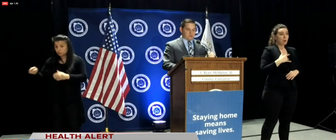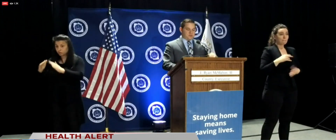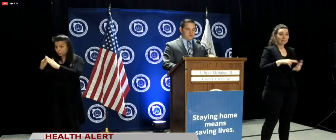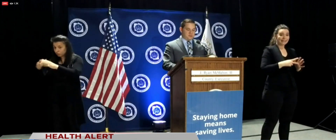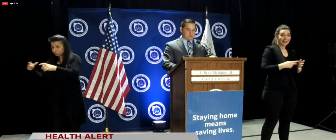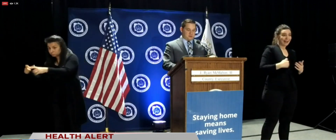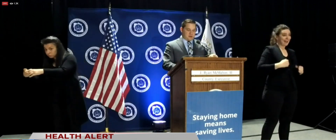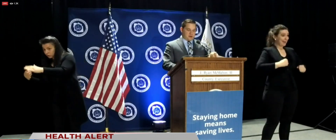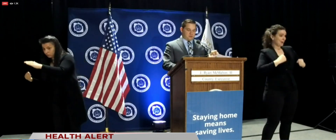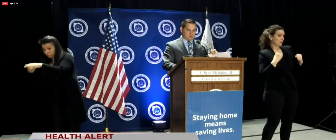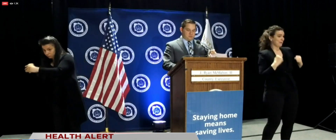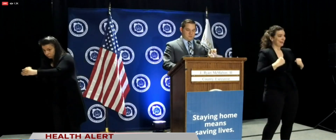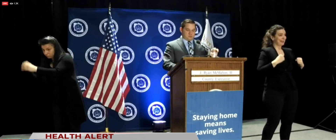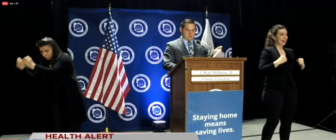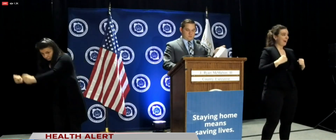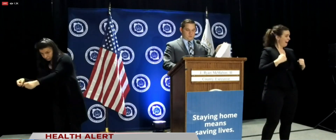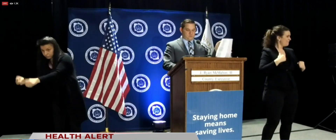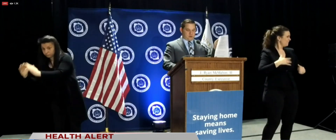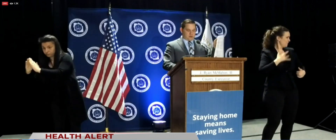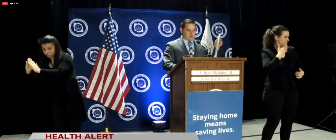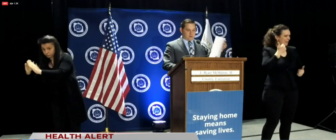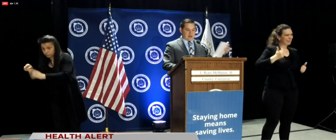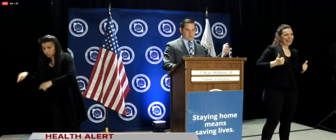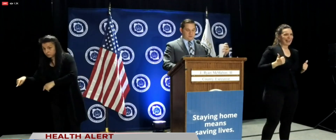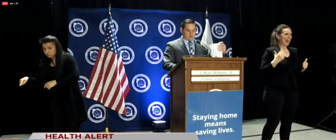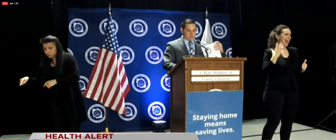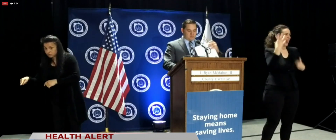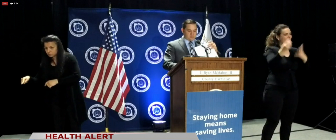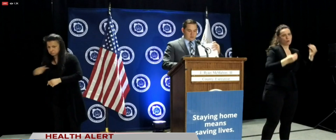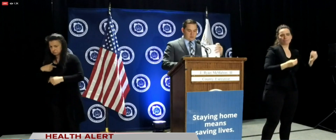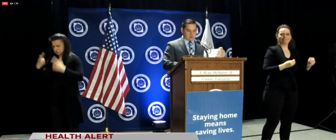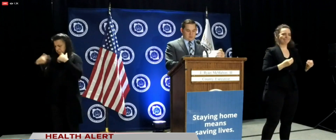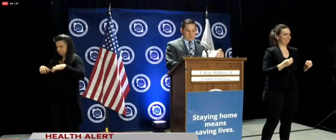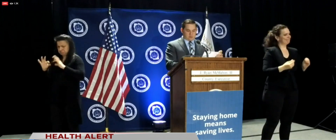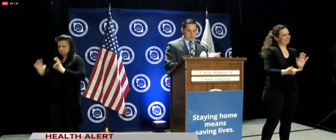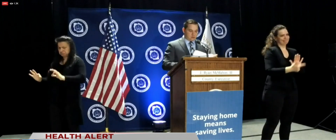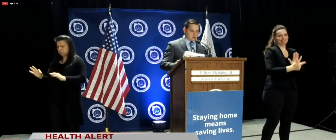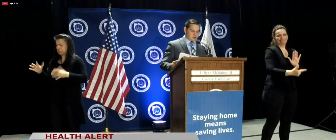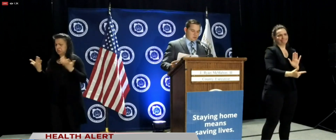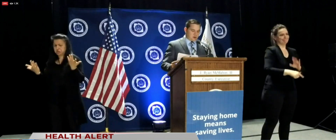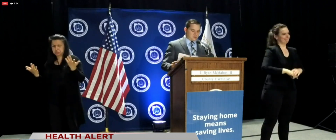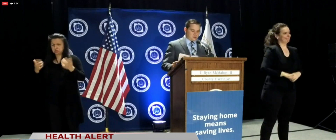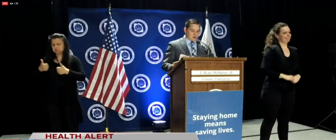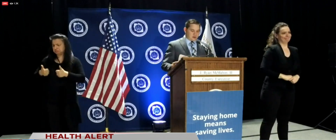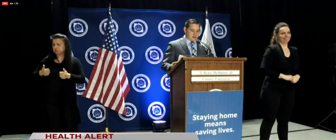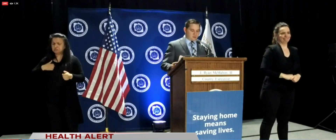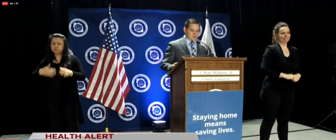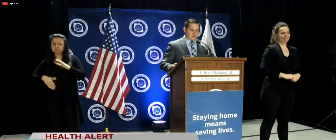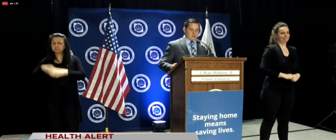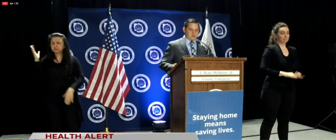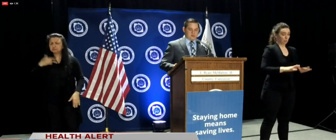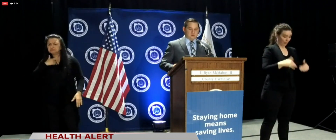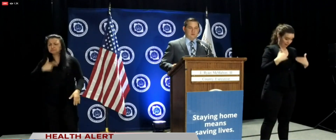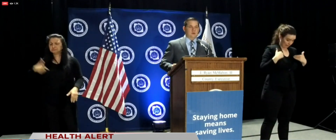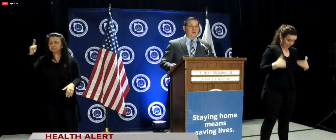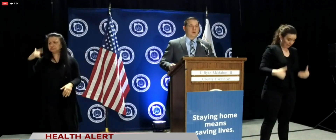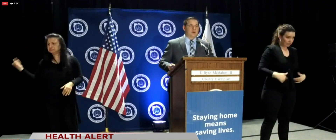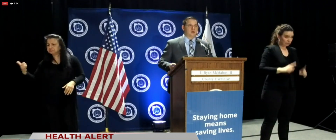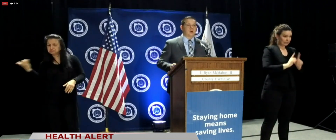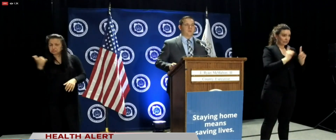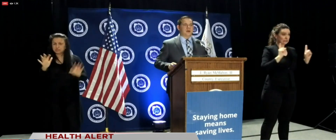Social distancing, we've done a lot with this. I want to congratulate our counties around us that